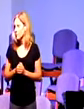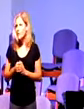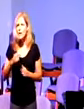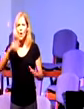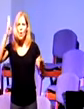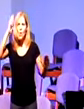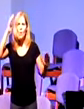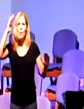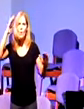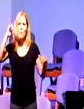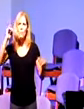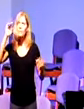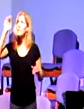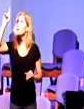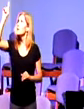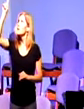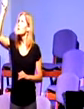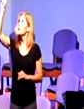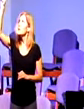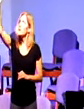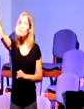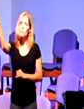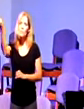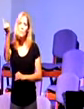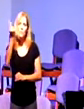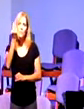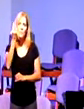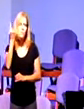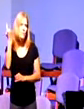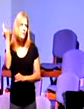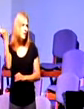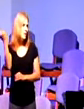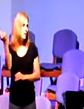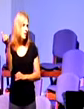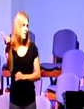alone. I hope in you